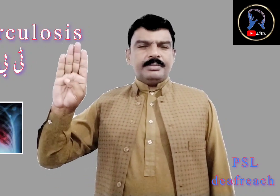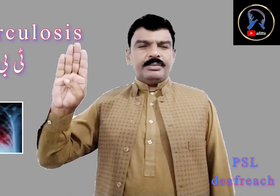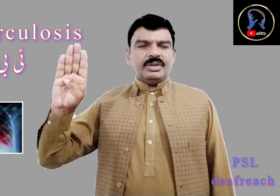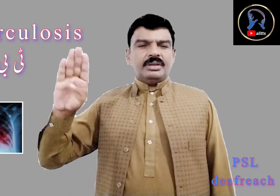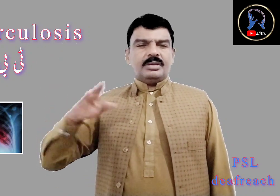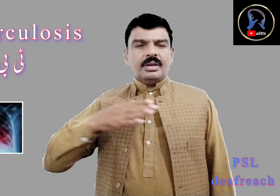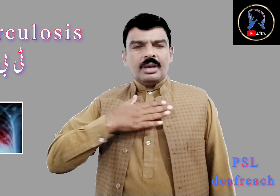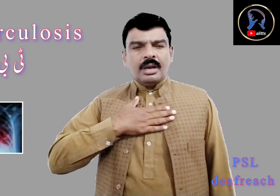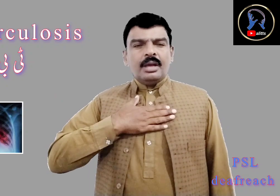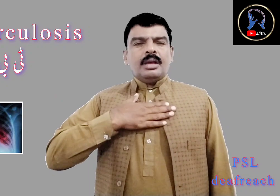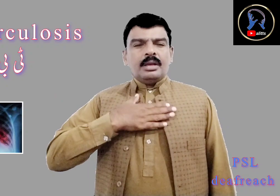TB